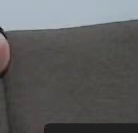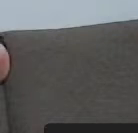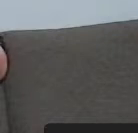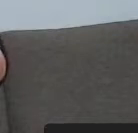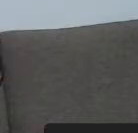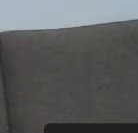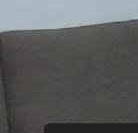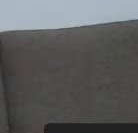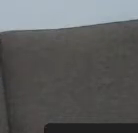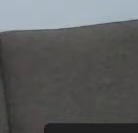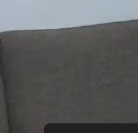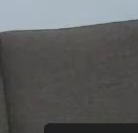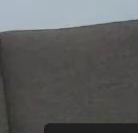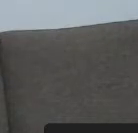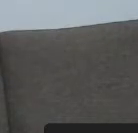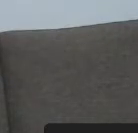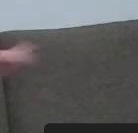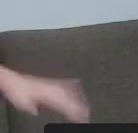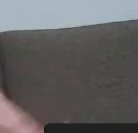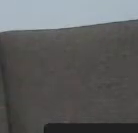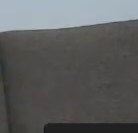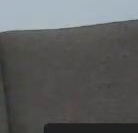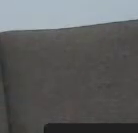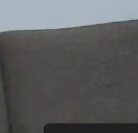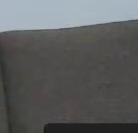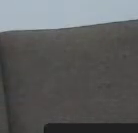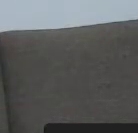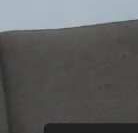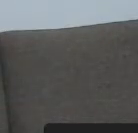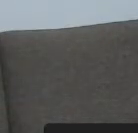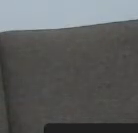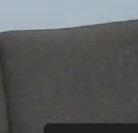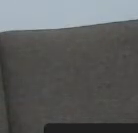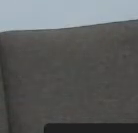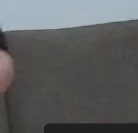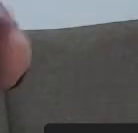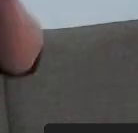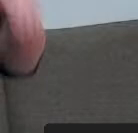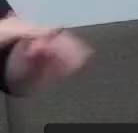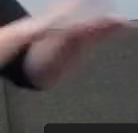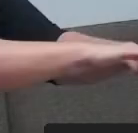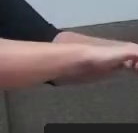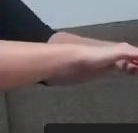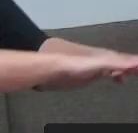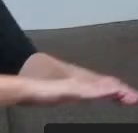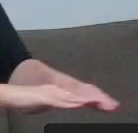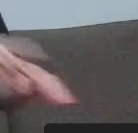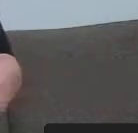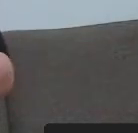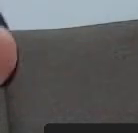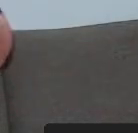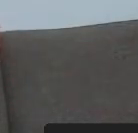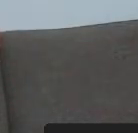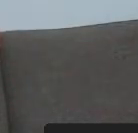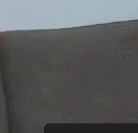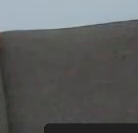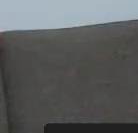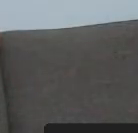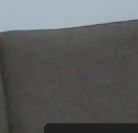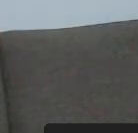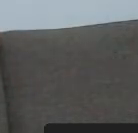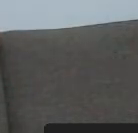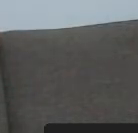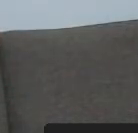of Israel thought they were trapped between the Red Sea and Pharaoh's army. How many remember that instance? Amen. They